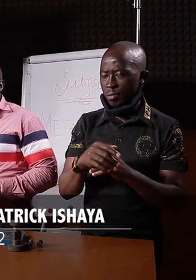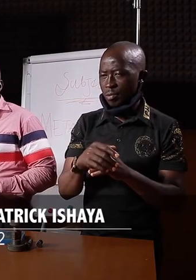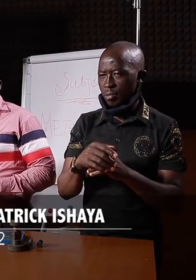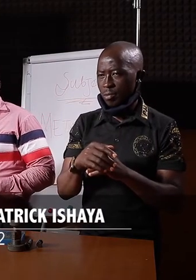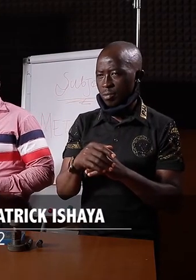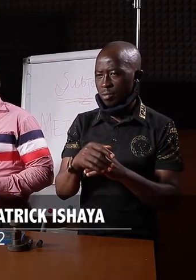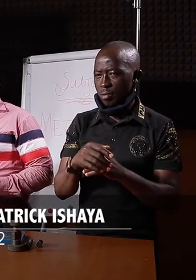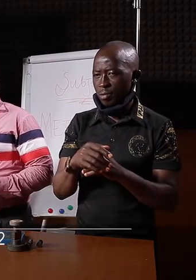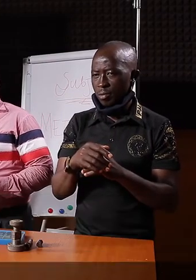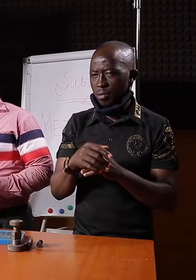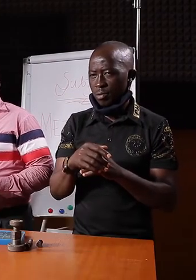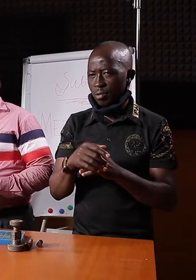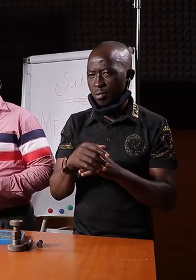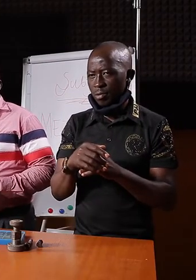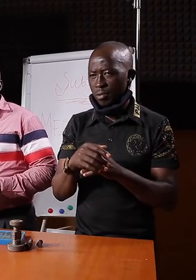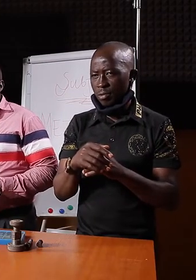a